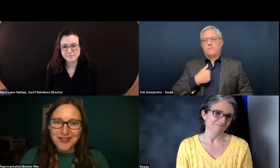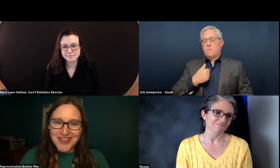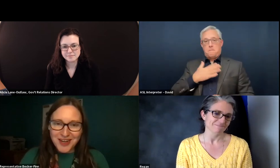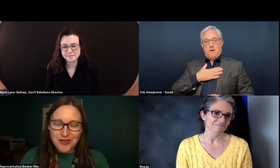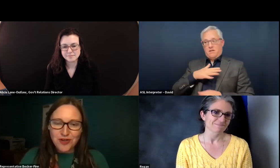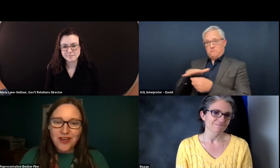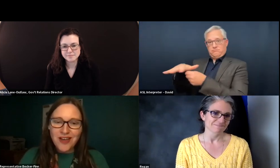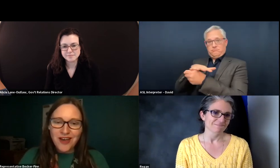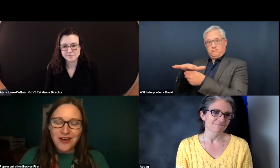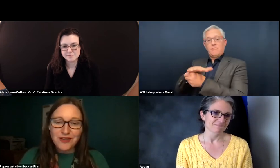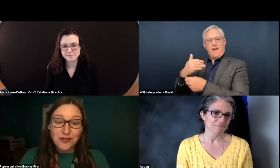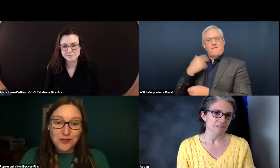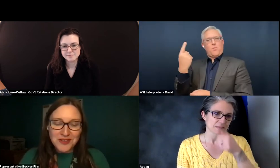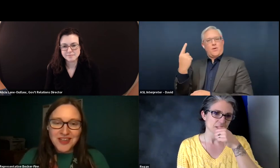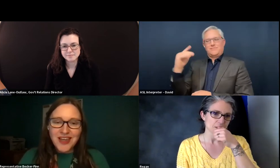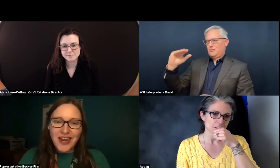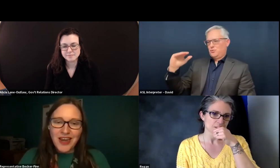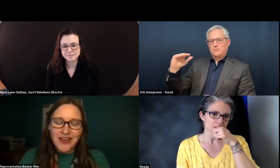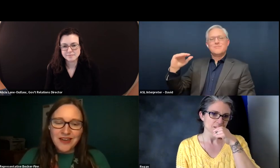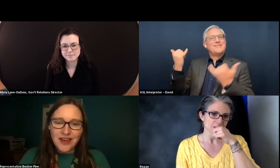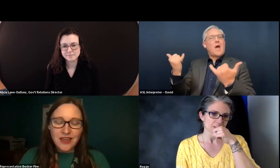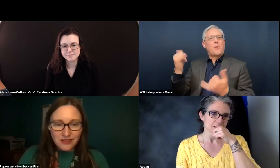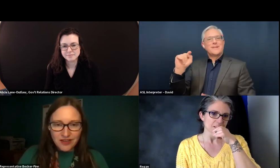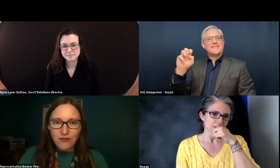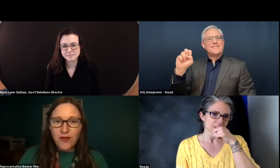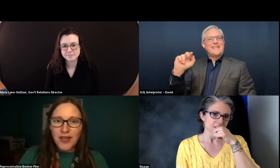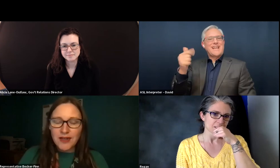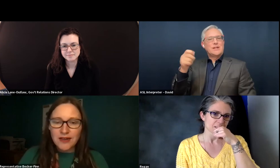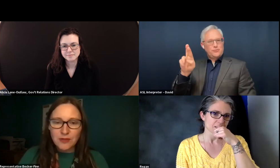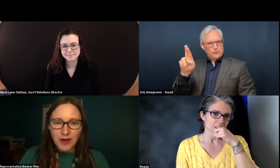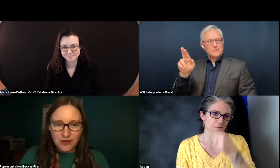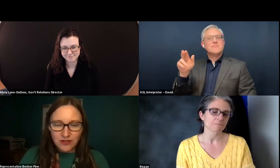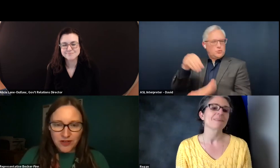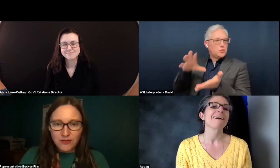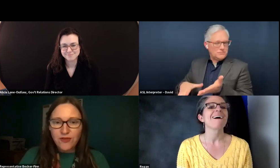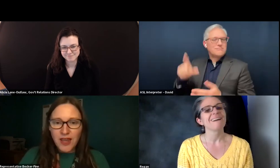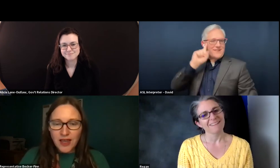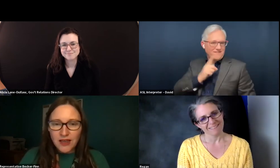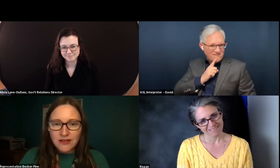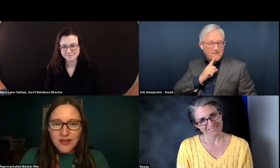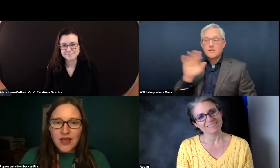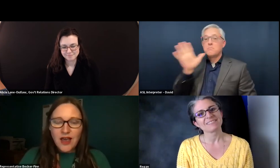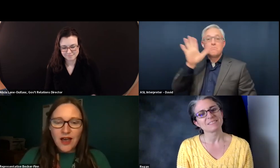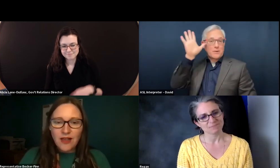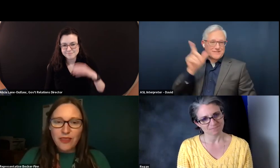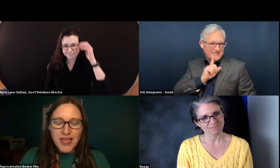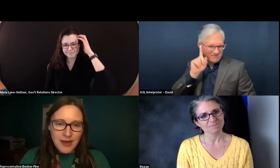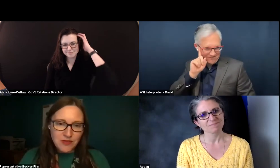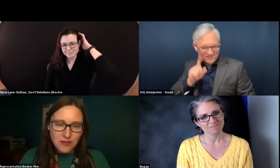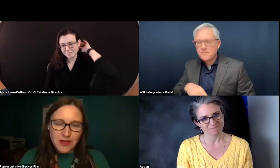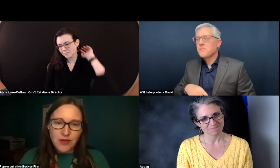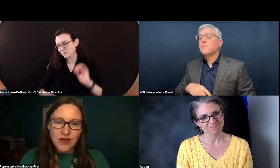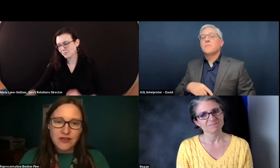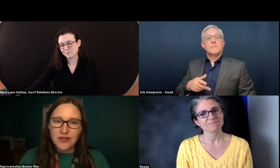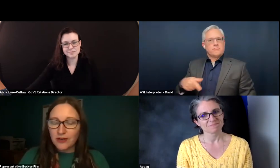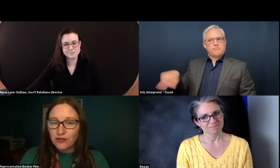He's now a teenager, a student, and he is deaf and his parents are deaf. And they came